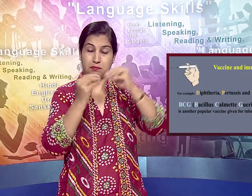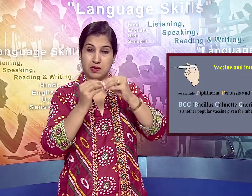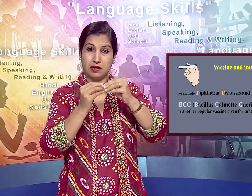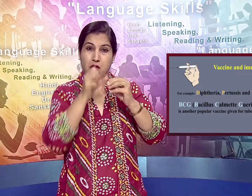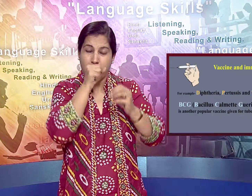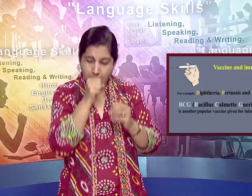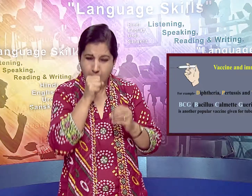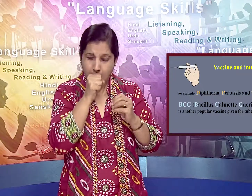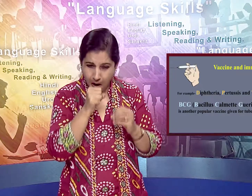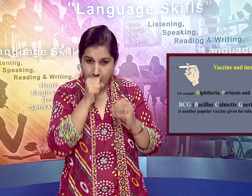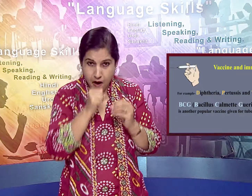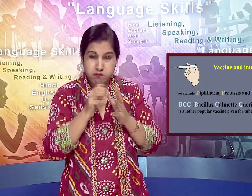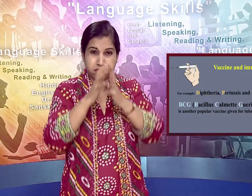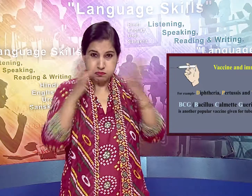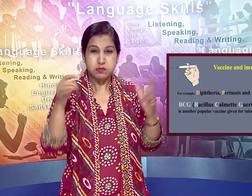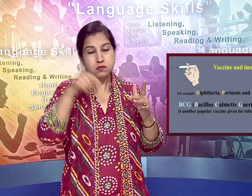tuberculosis, we call TB.